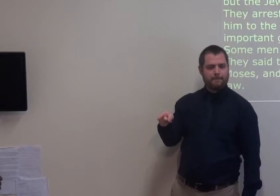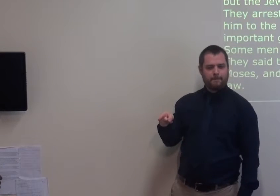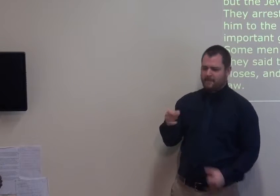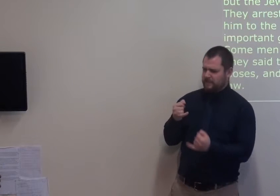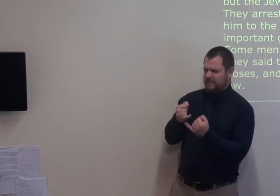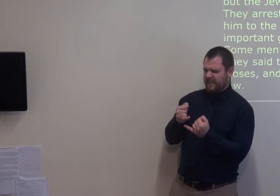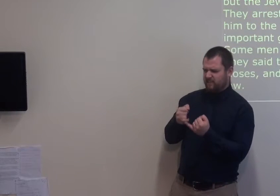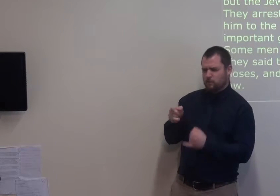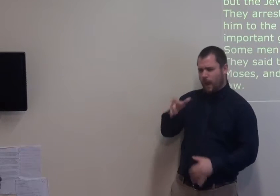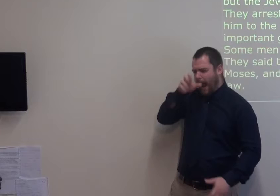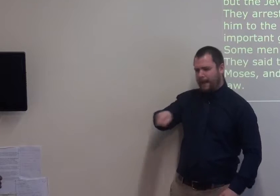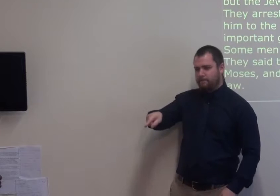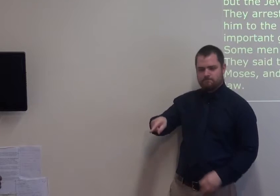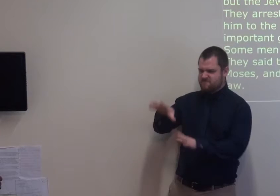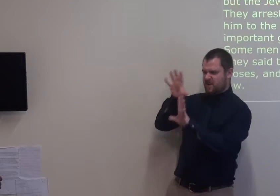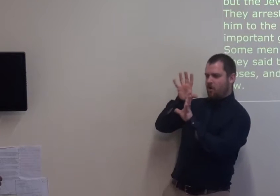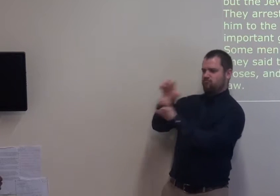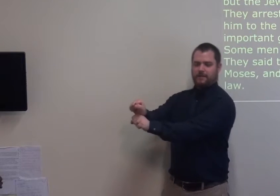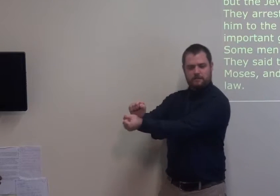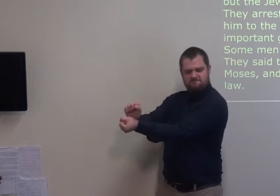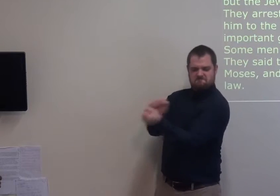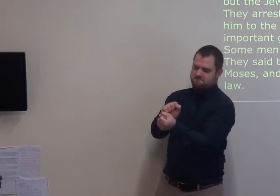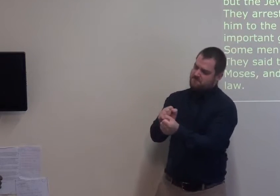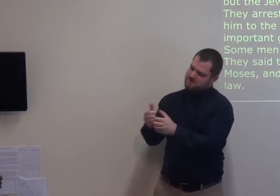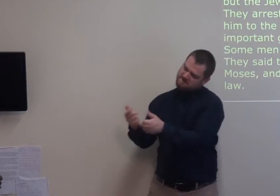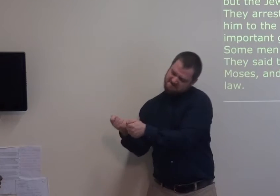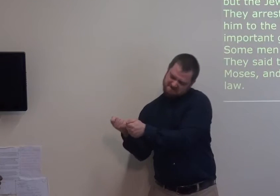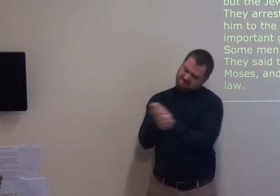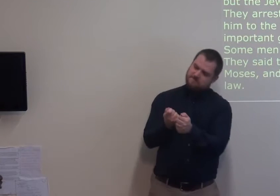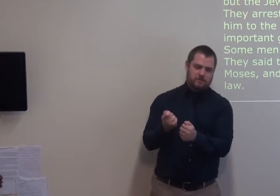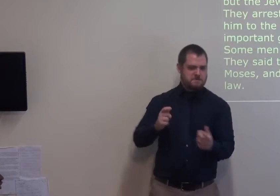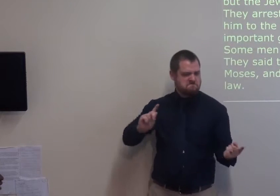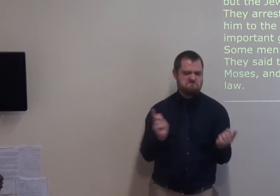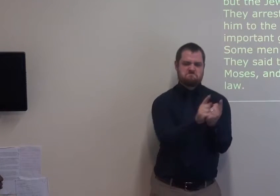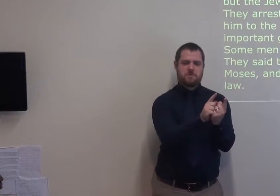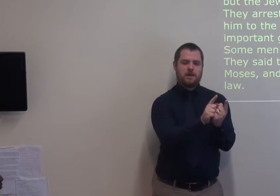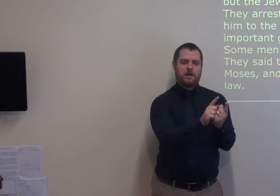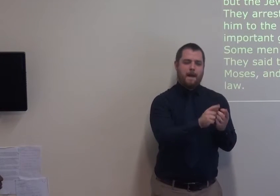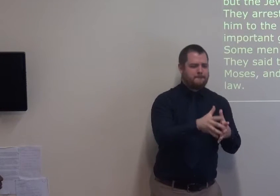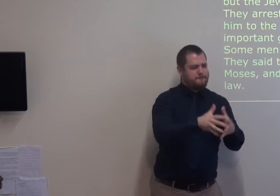They arrested him and dragged him to the Sanhedrin Council.